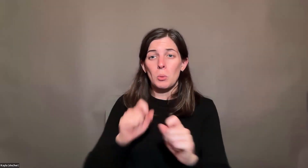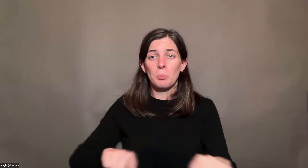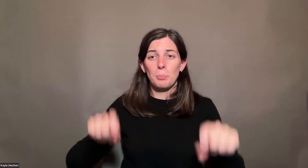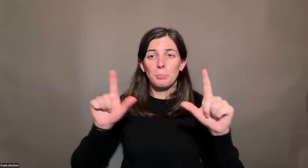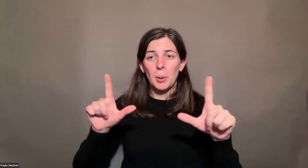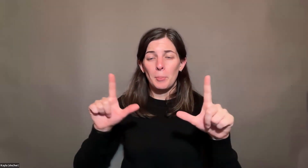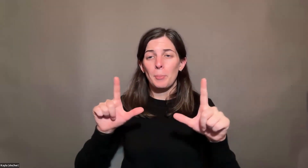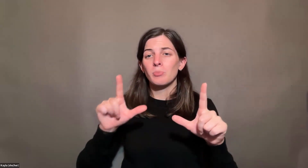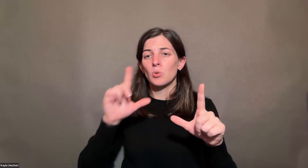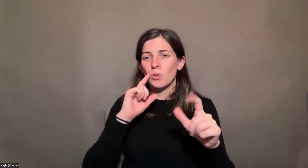by one.